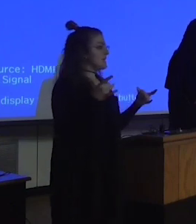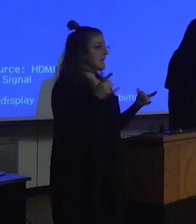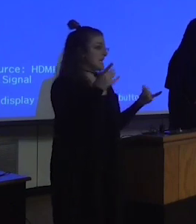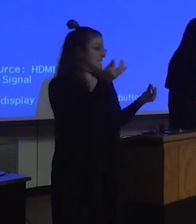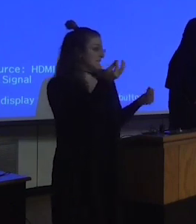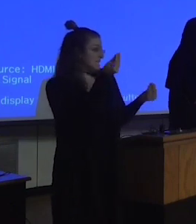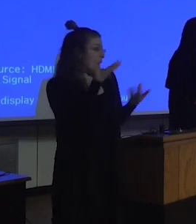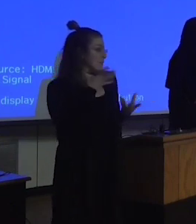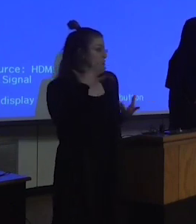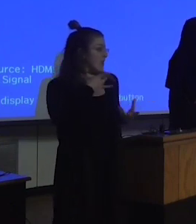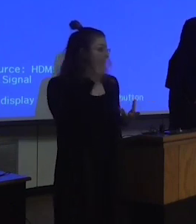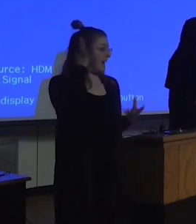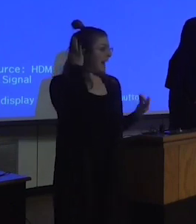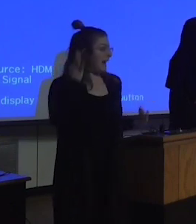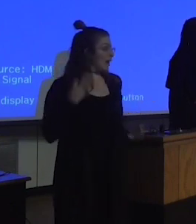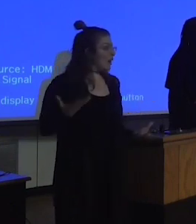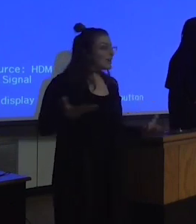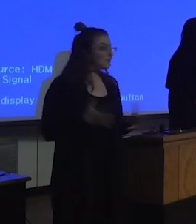like my hair?